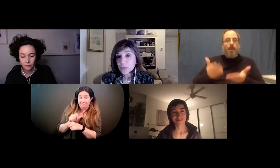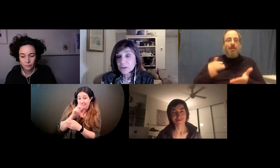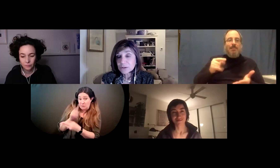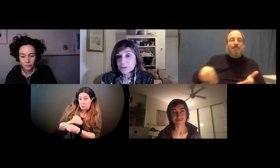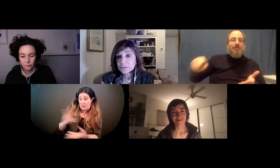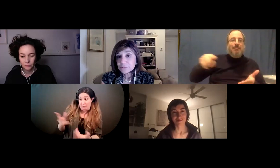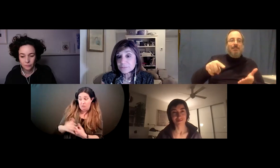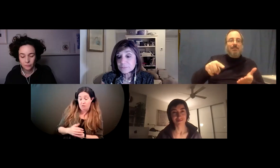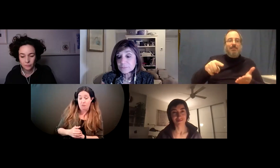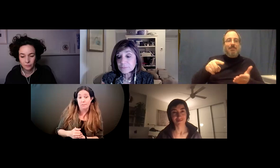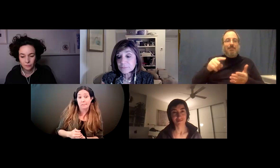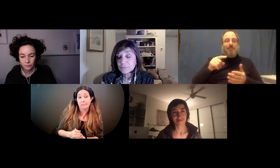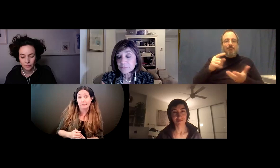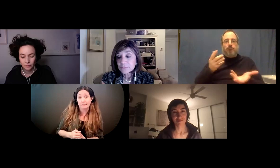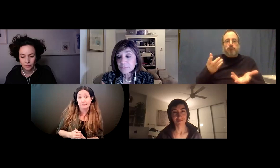will